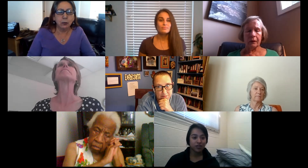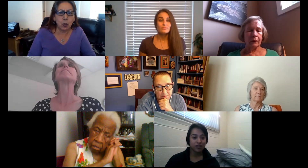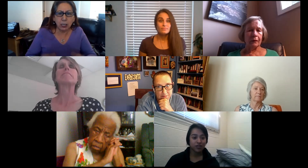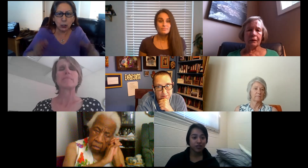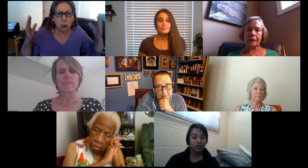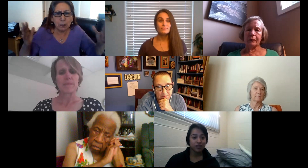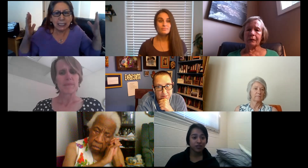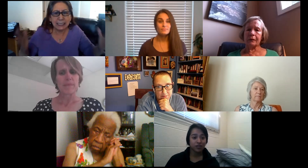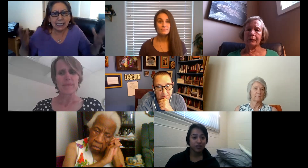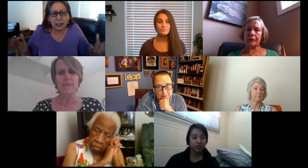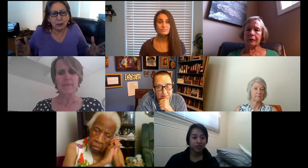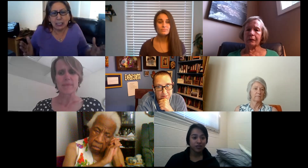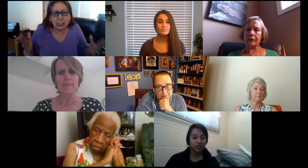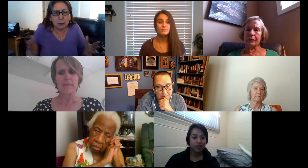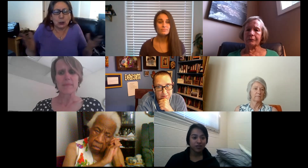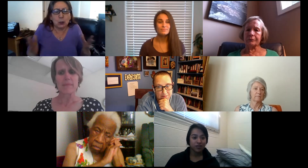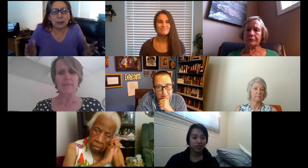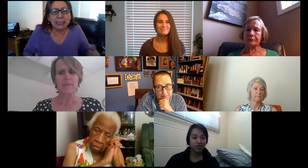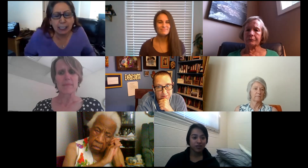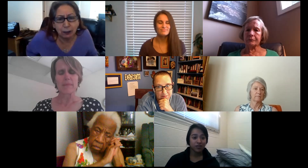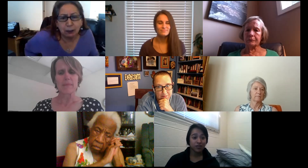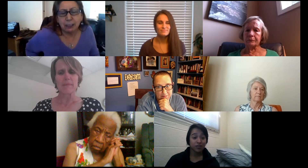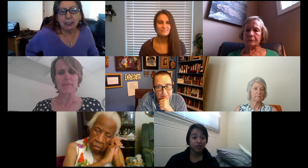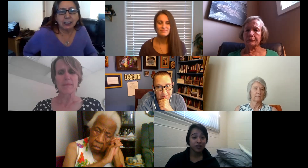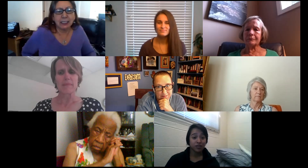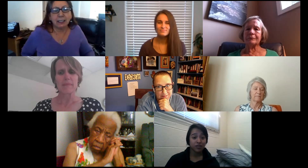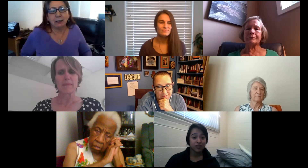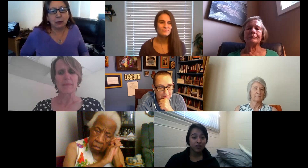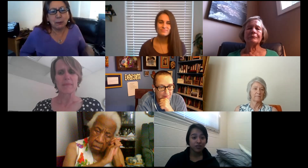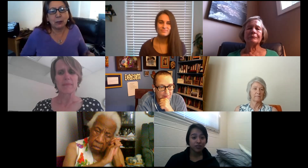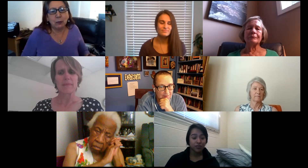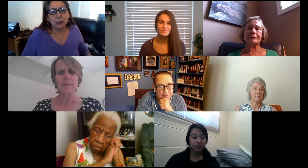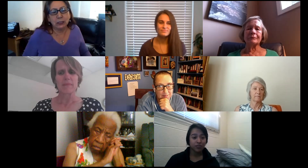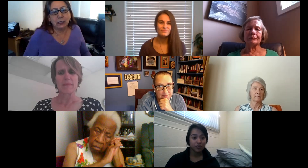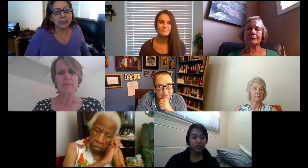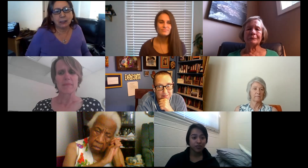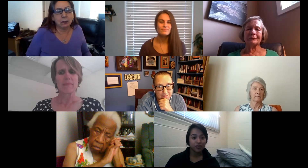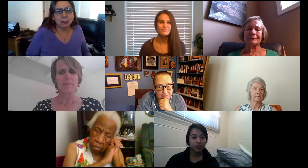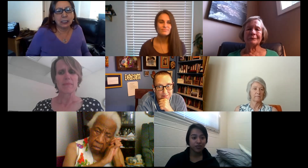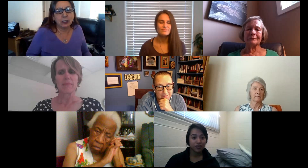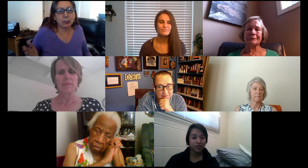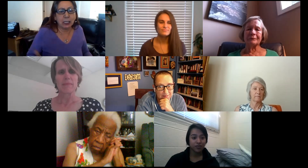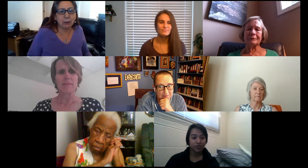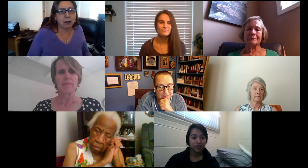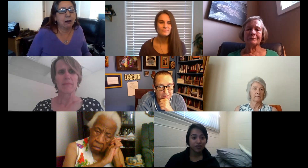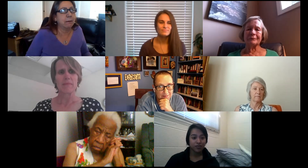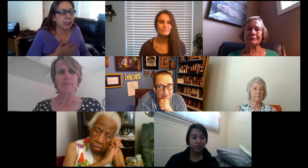why are you opening the letter? You're not supposed to open the letter. It's not, remember the rules. They said, no, it's under her name. Oh my